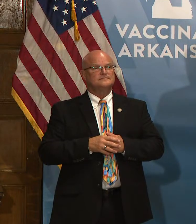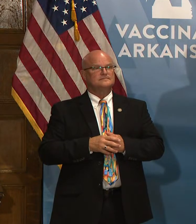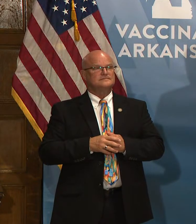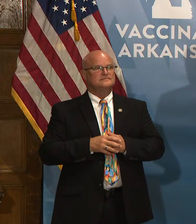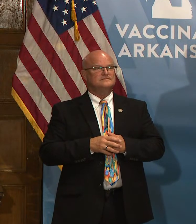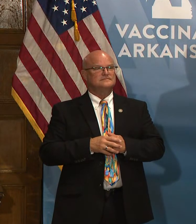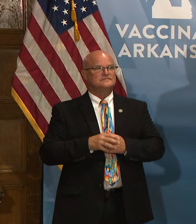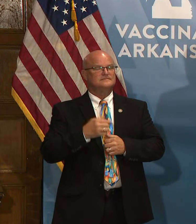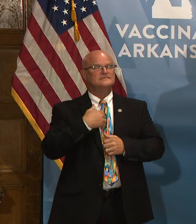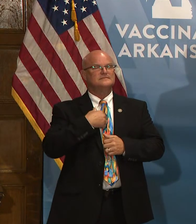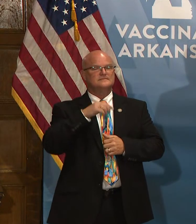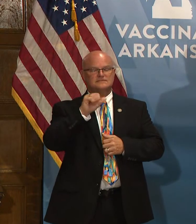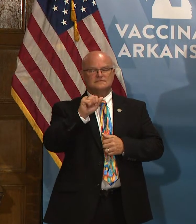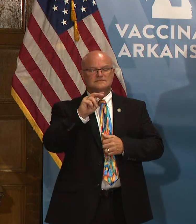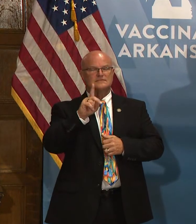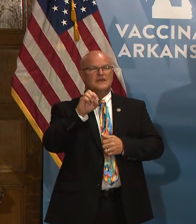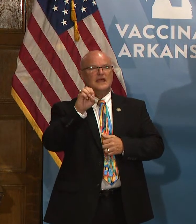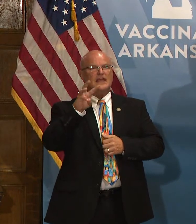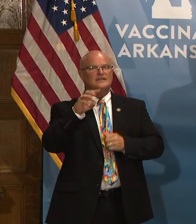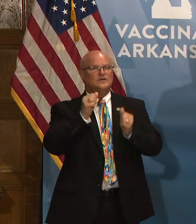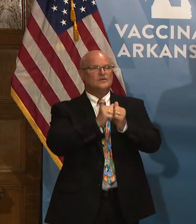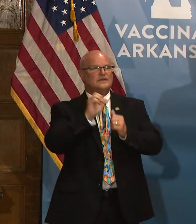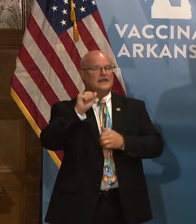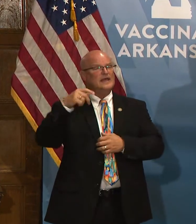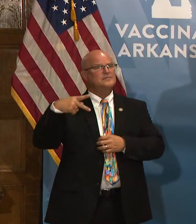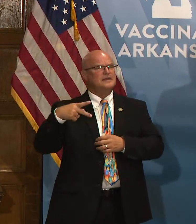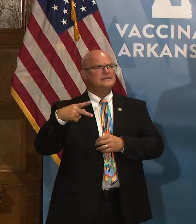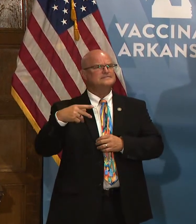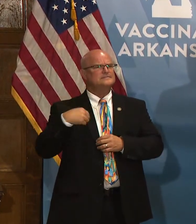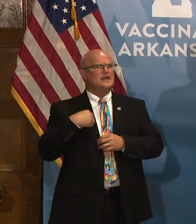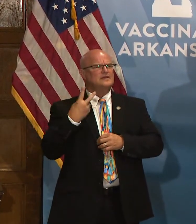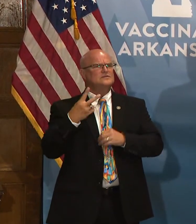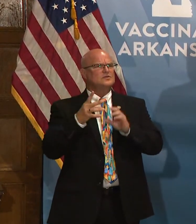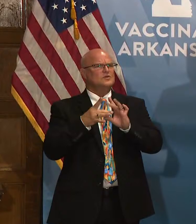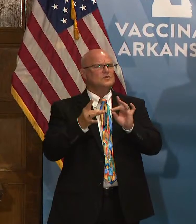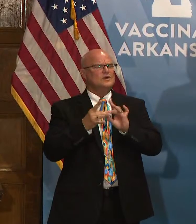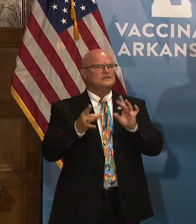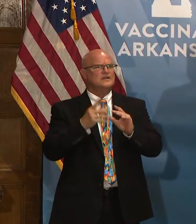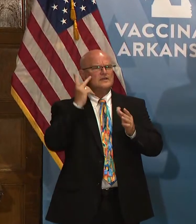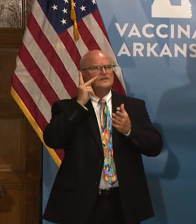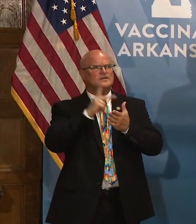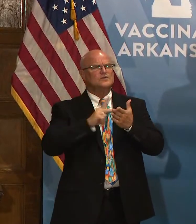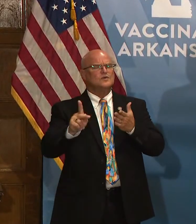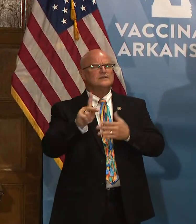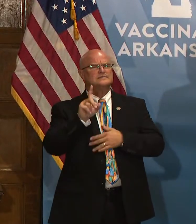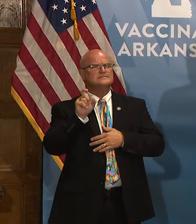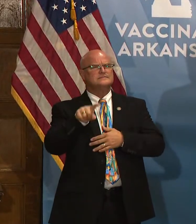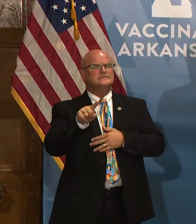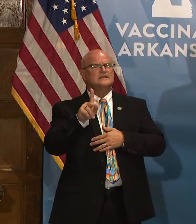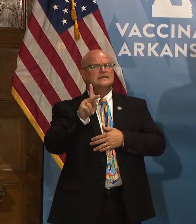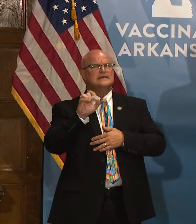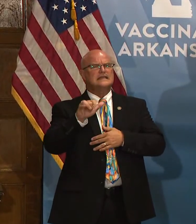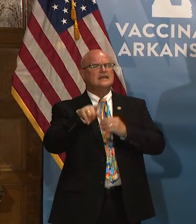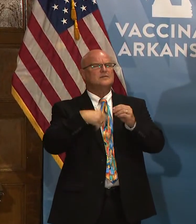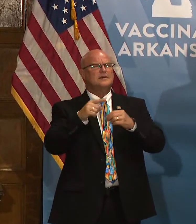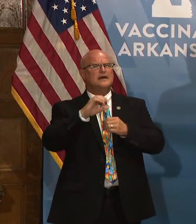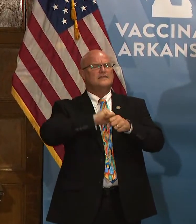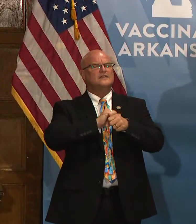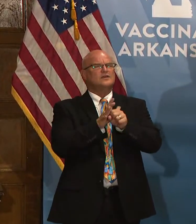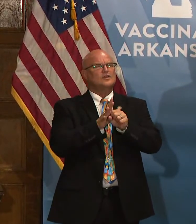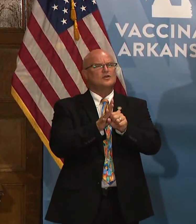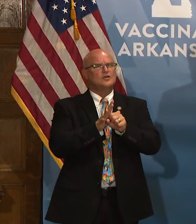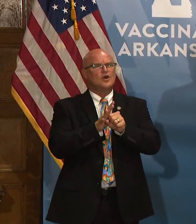Yeah, Governor, this is Andrew with AP. Had two questions. One question for Secretary Key regarding the